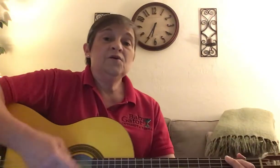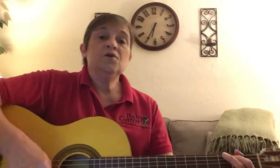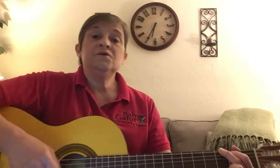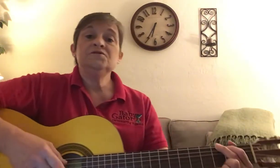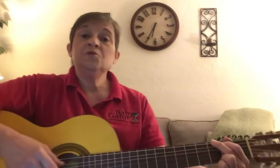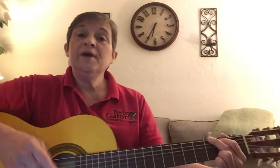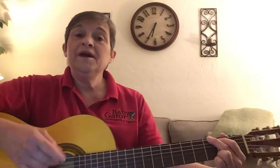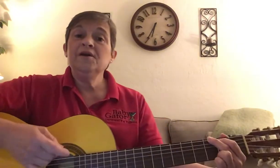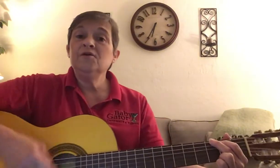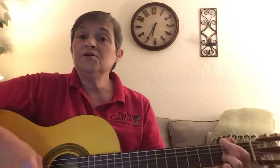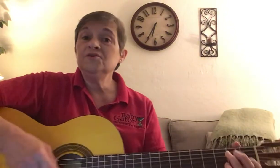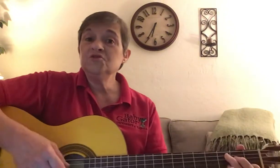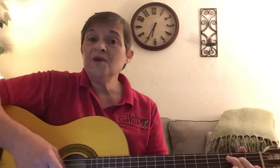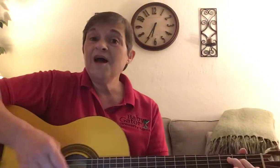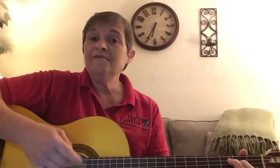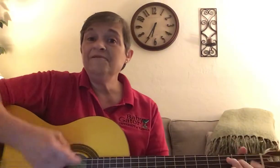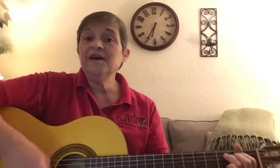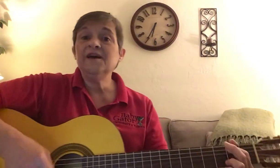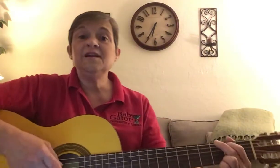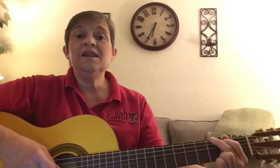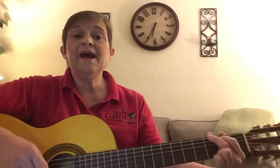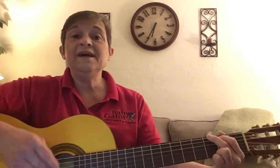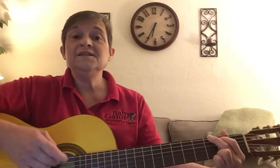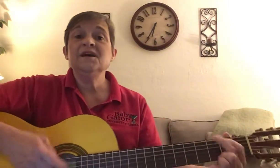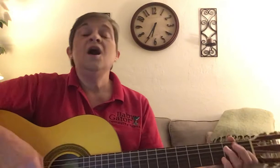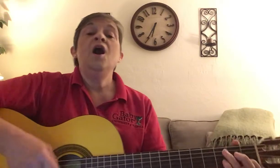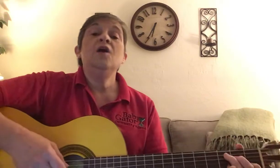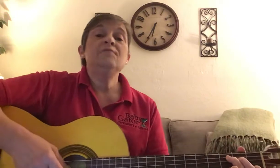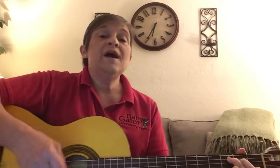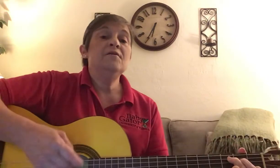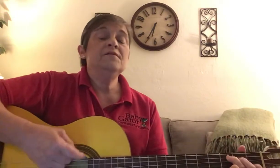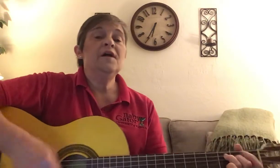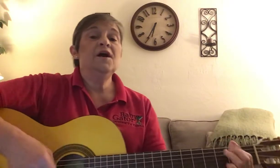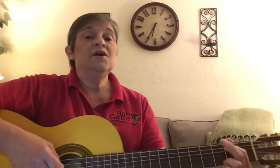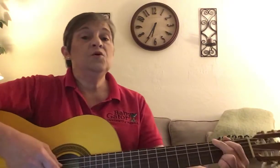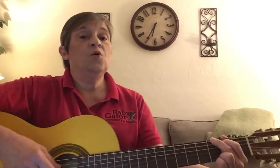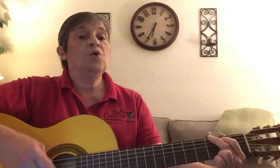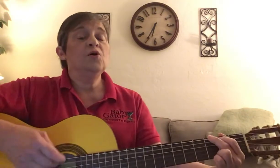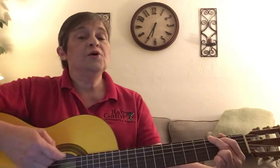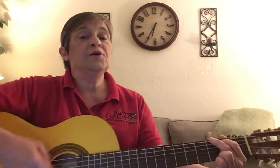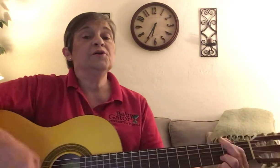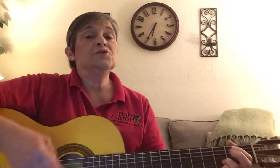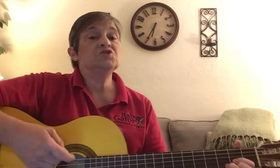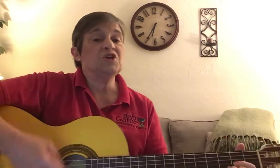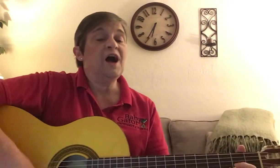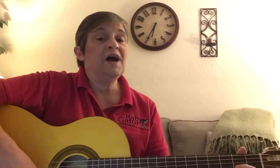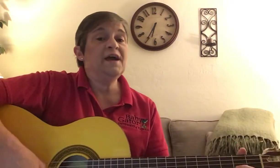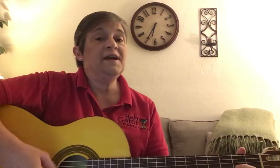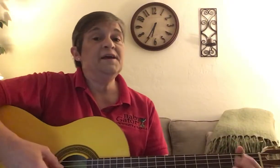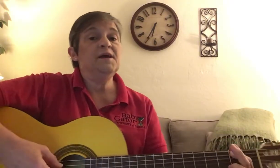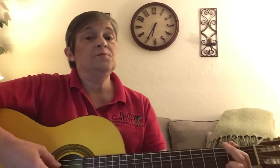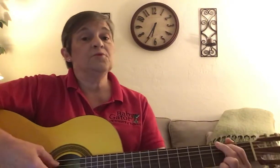Twinkle, twinkle, traffic light, around the corner shining